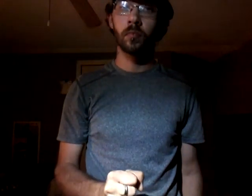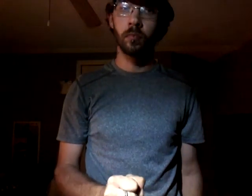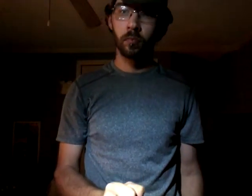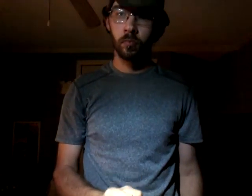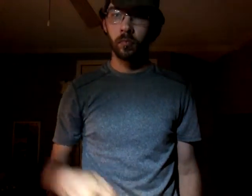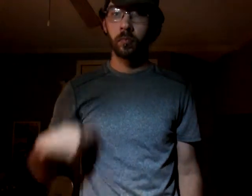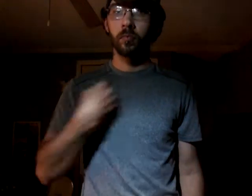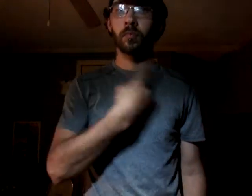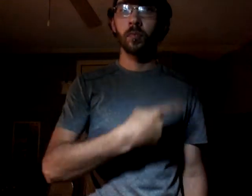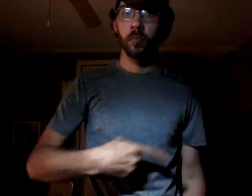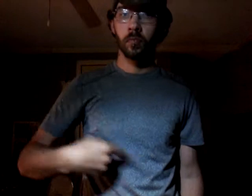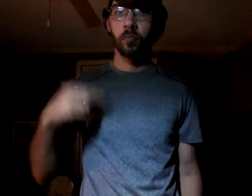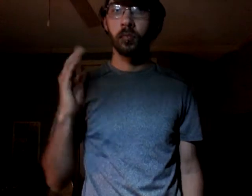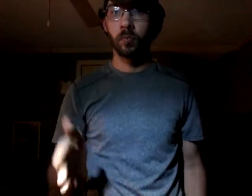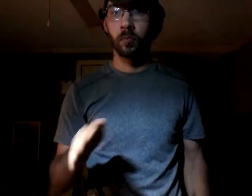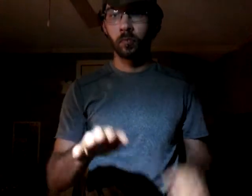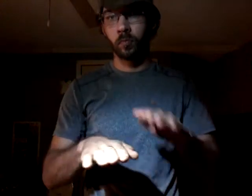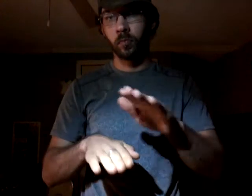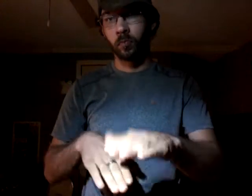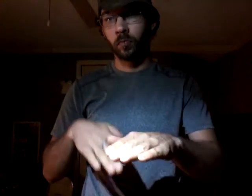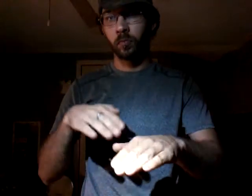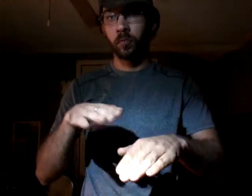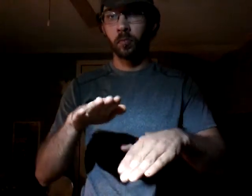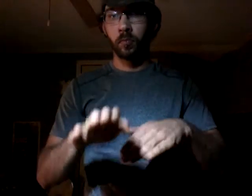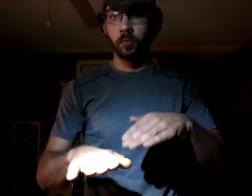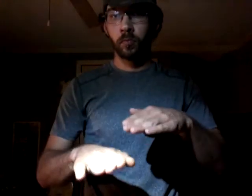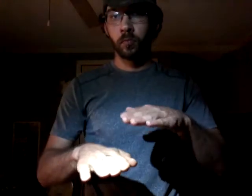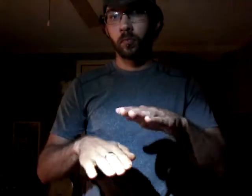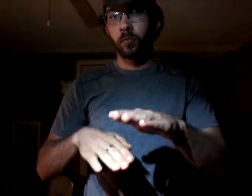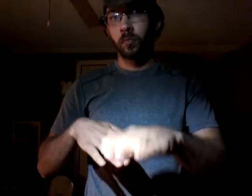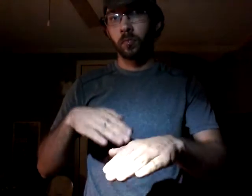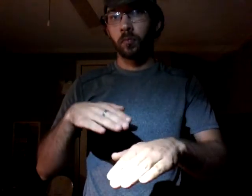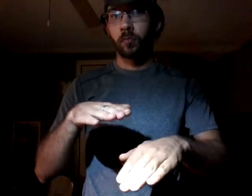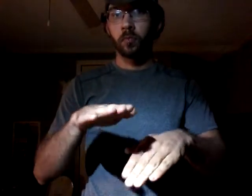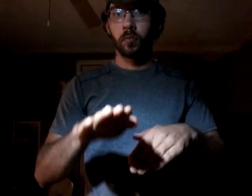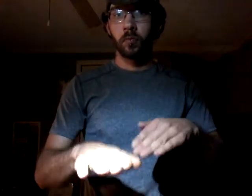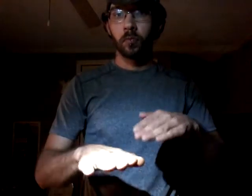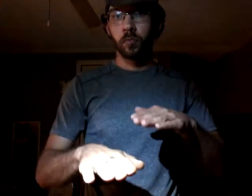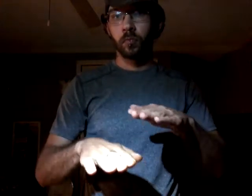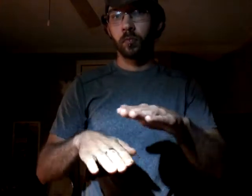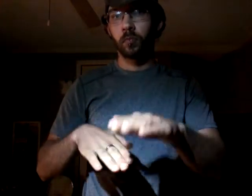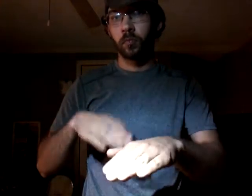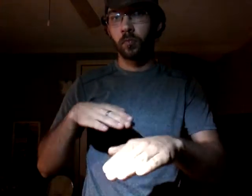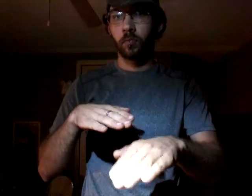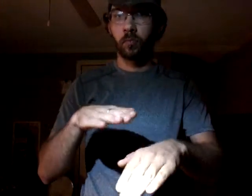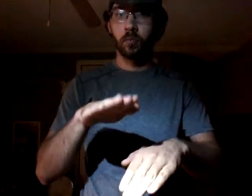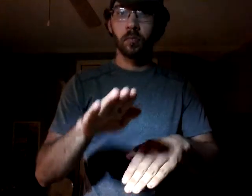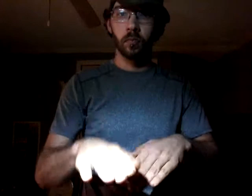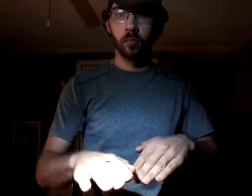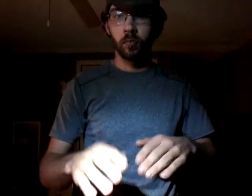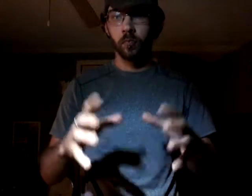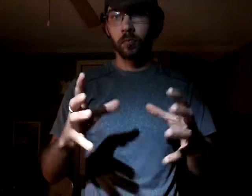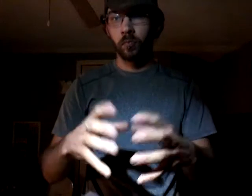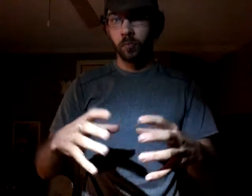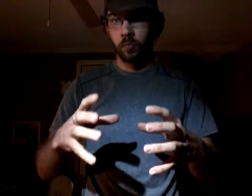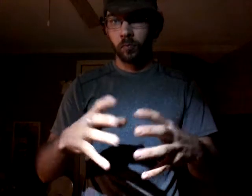We will walk I can tell